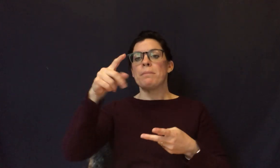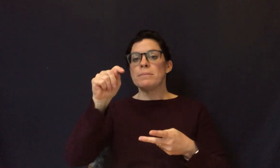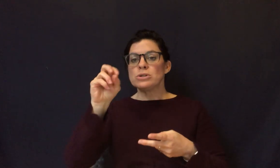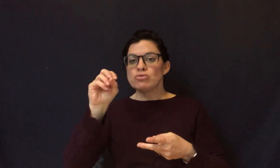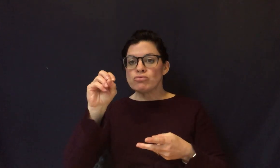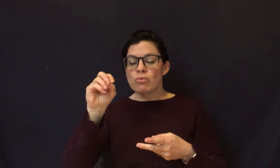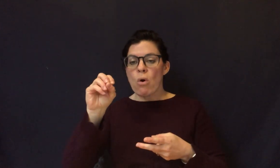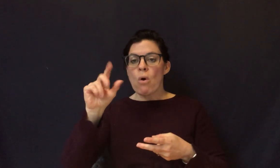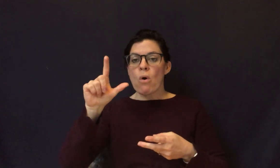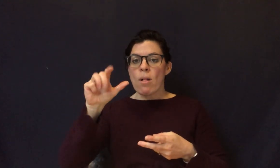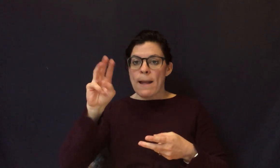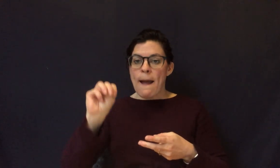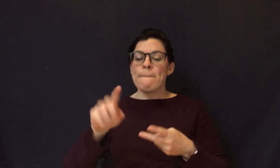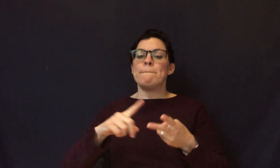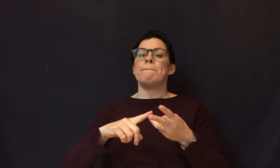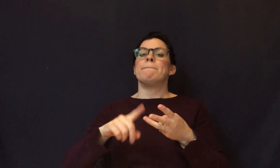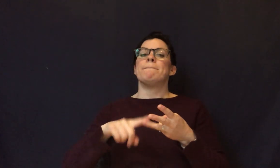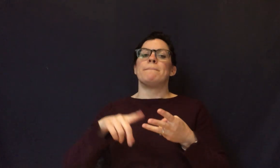do not use a